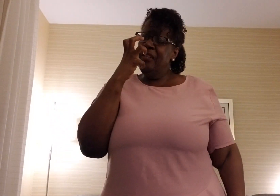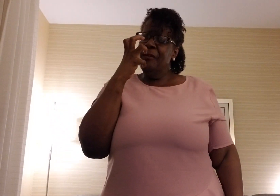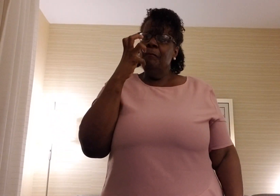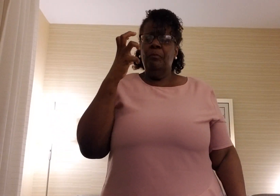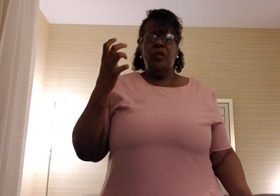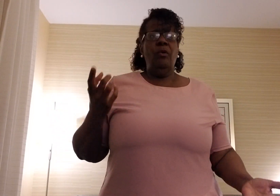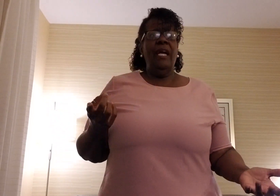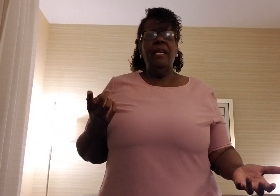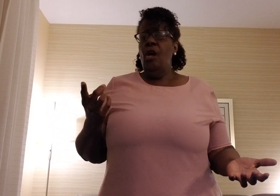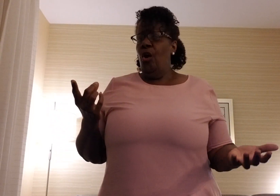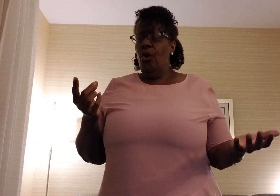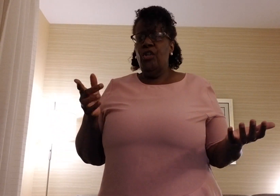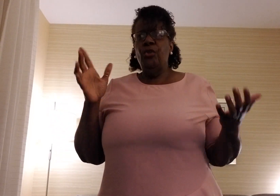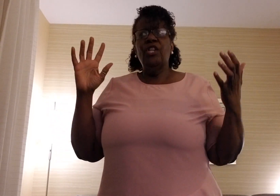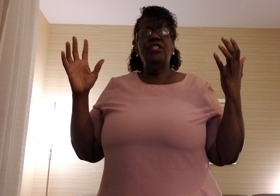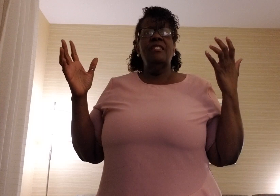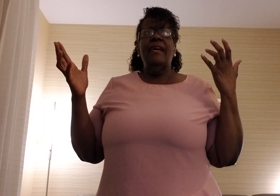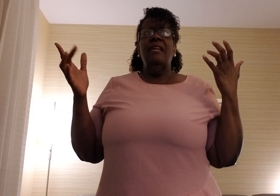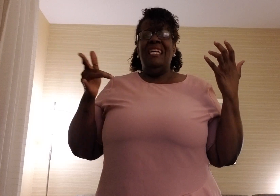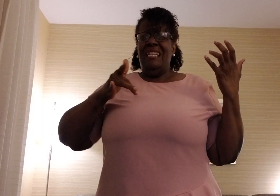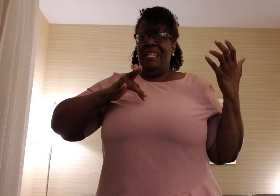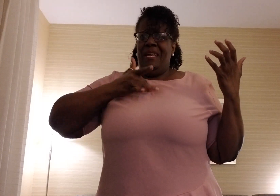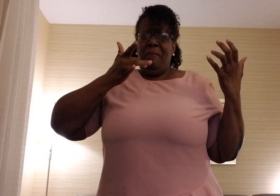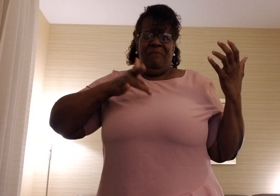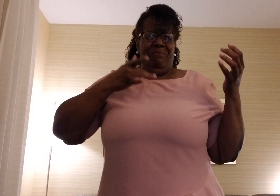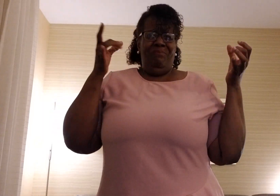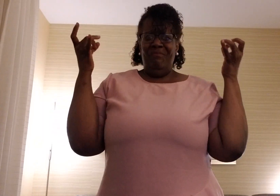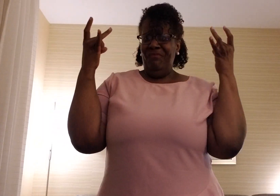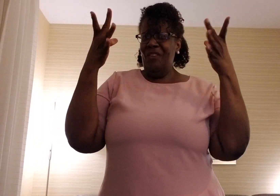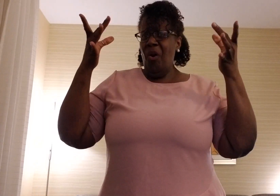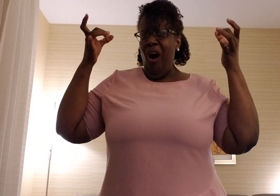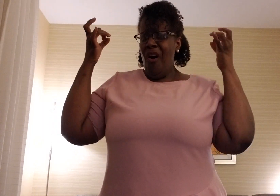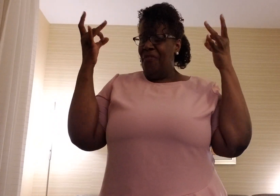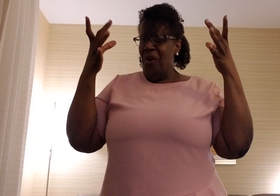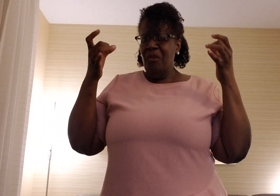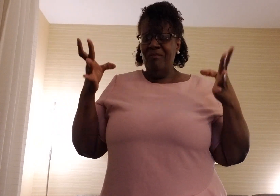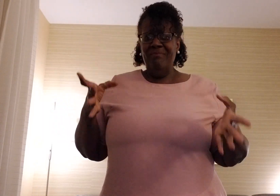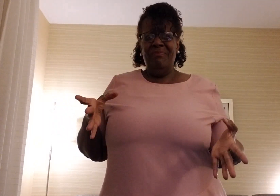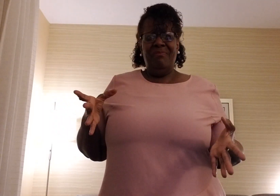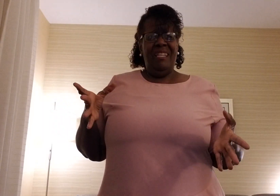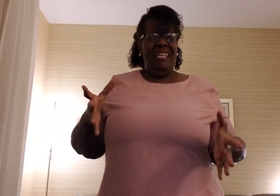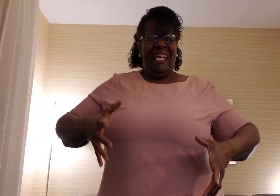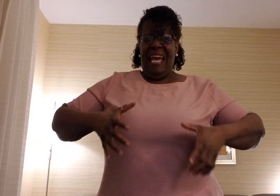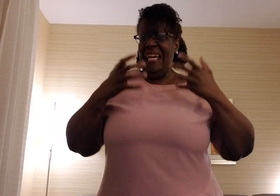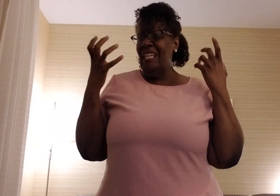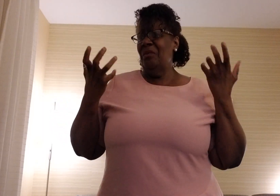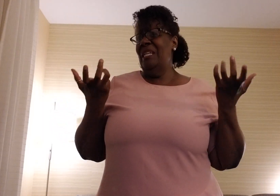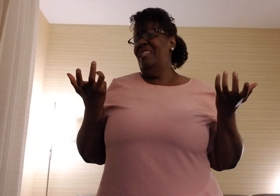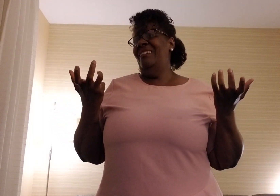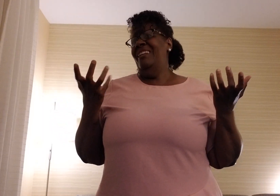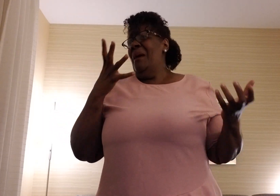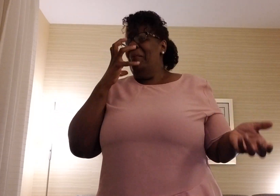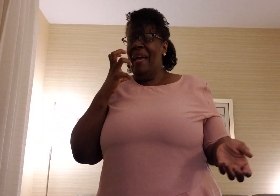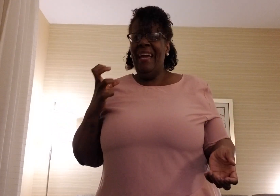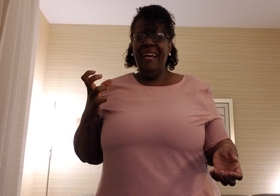bitter, okay? Or you can say, feel awful, angry,